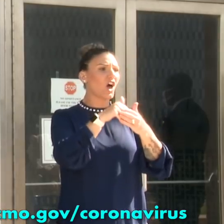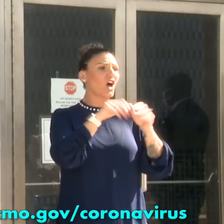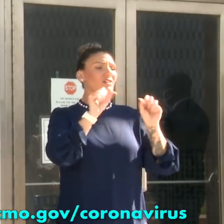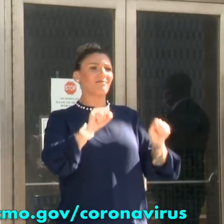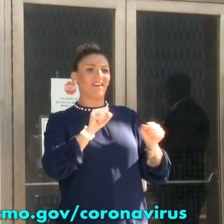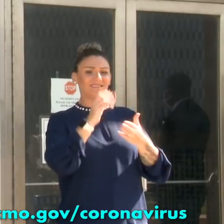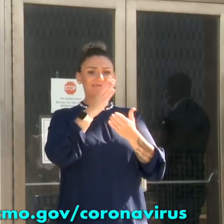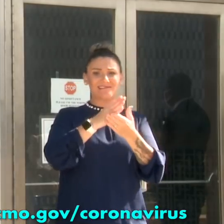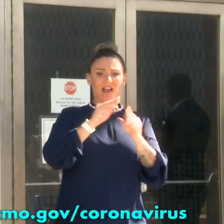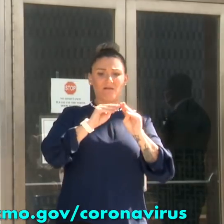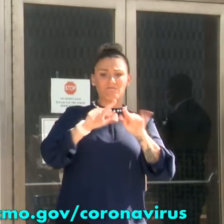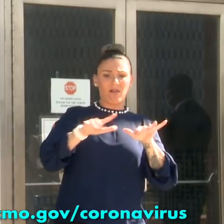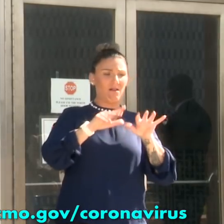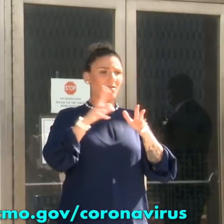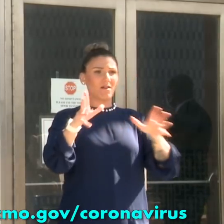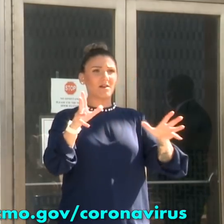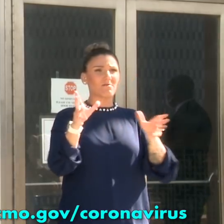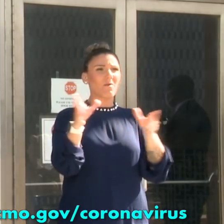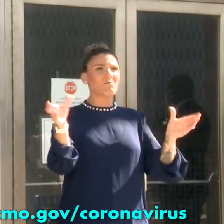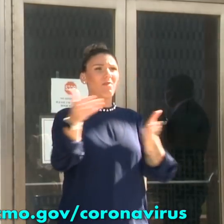small fires.